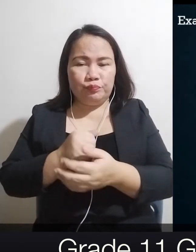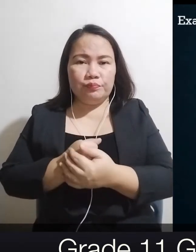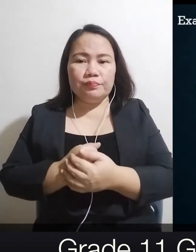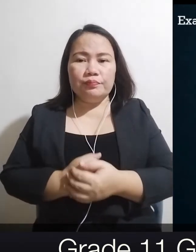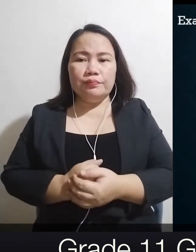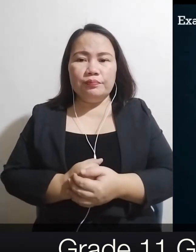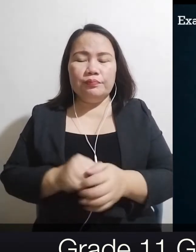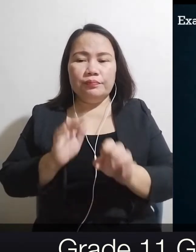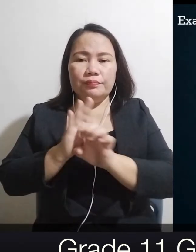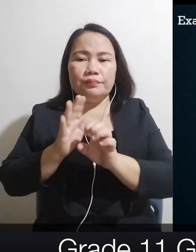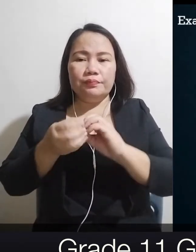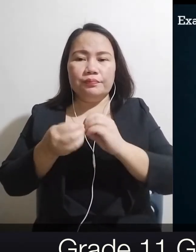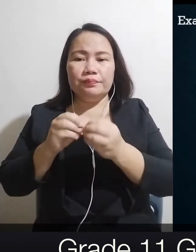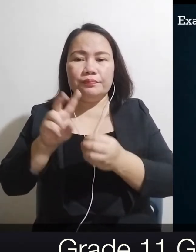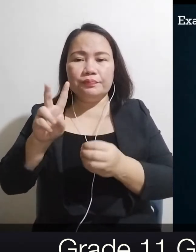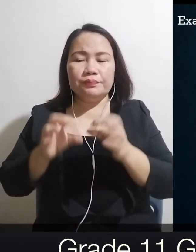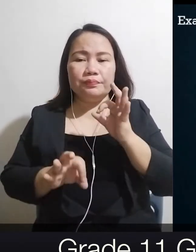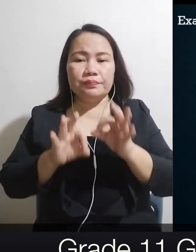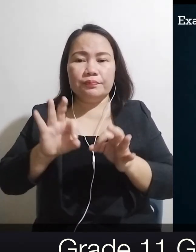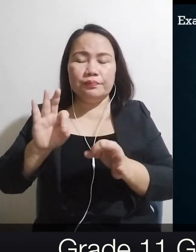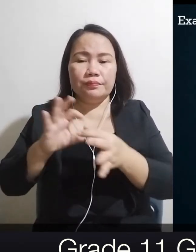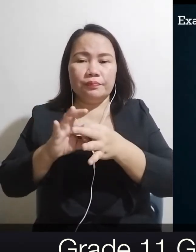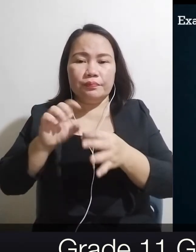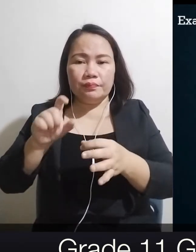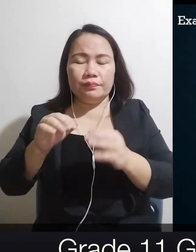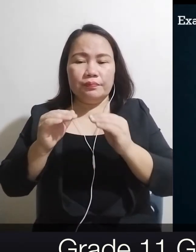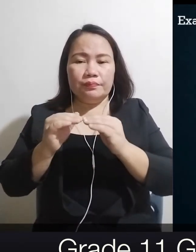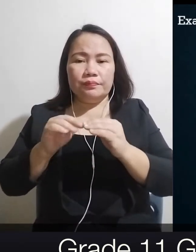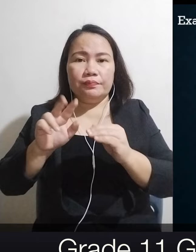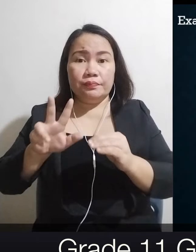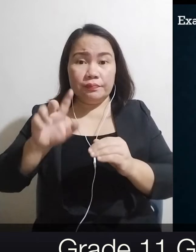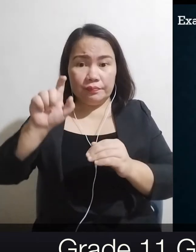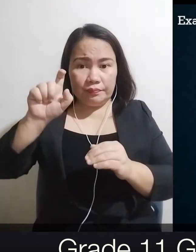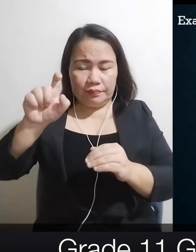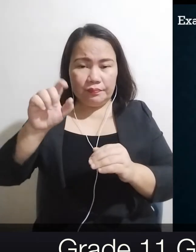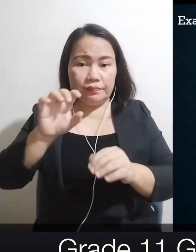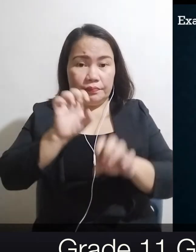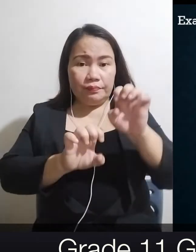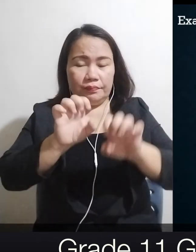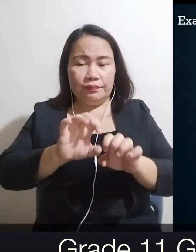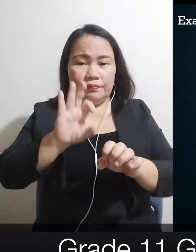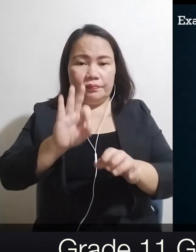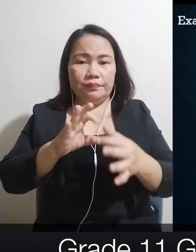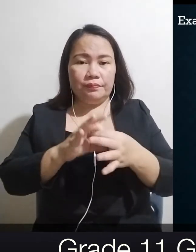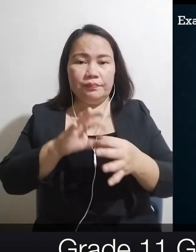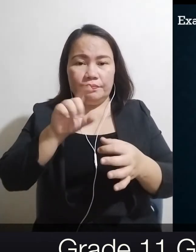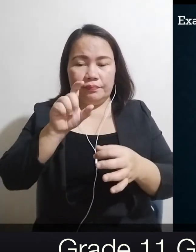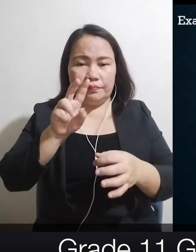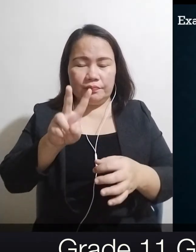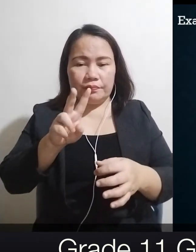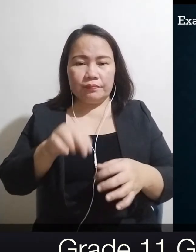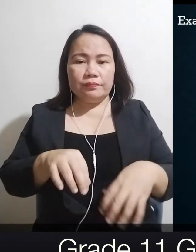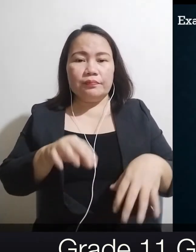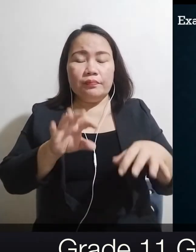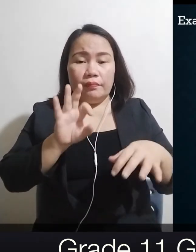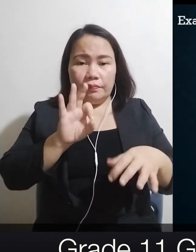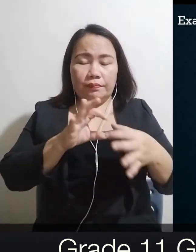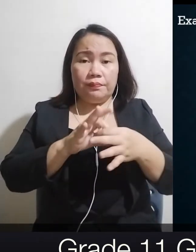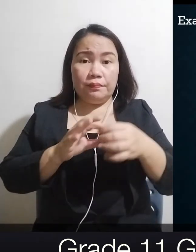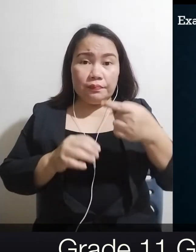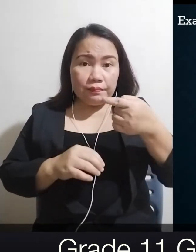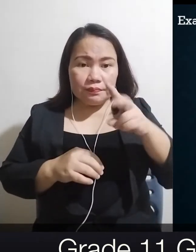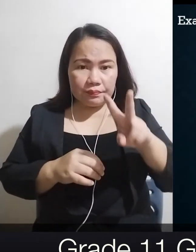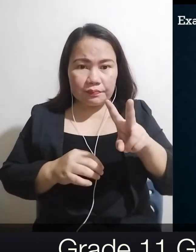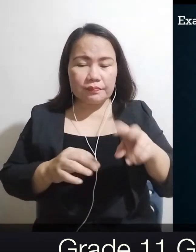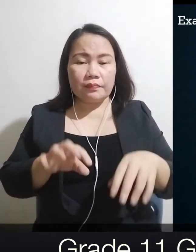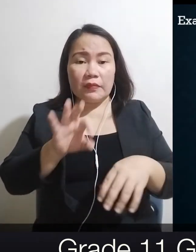For example number 2, we have f of x is equal to 3 raised to x. Evaluate f of 2, f of negative 2, f of 1/2,